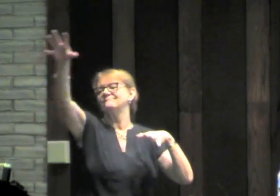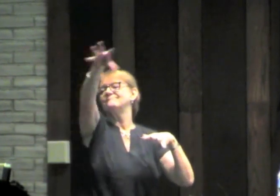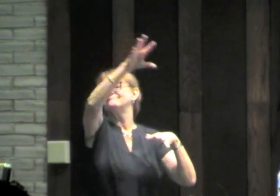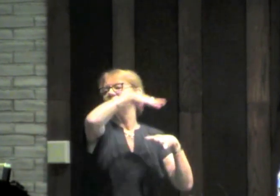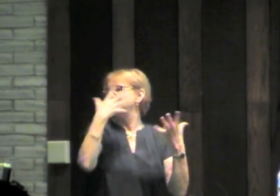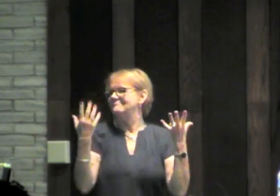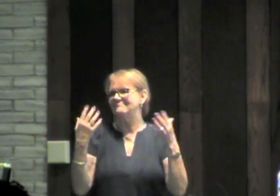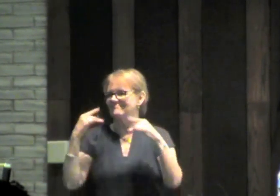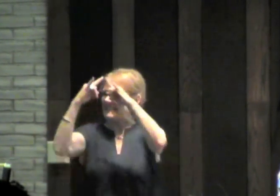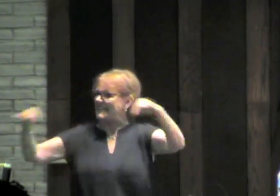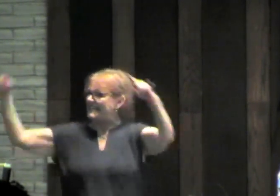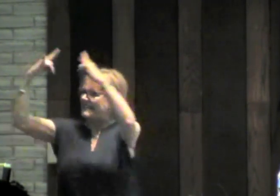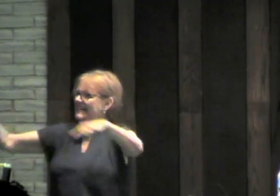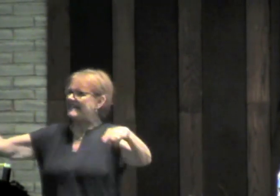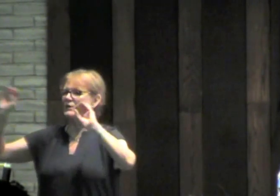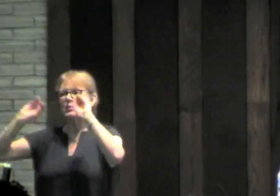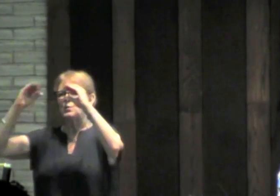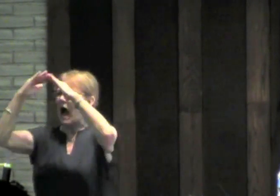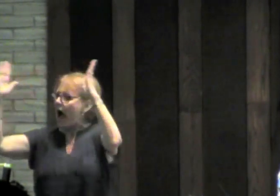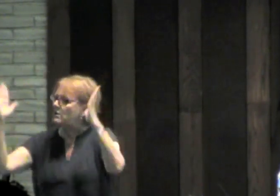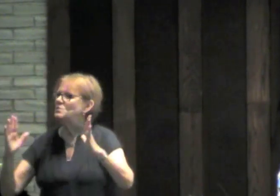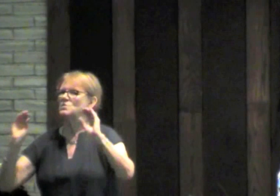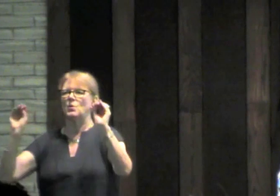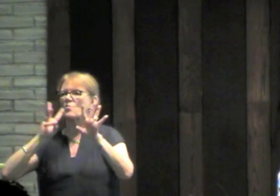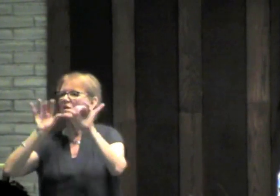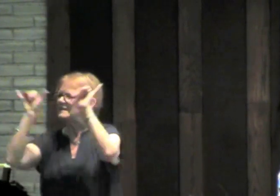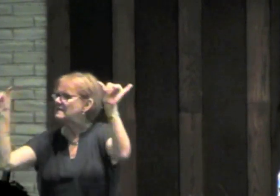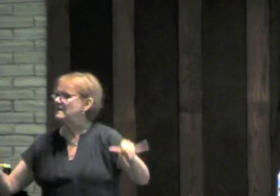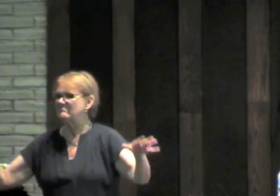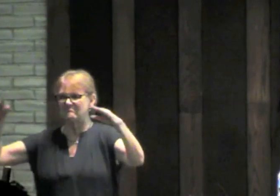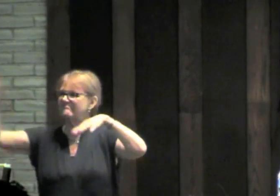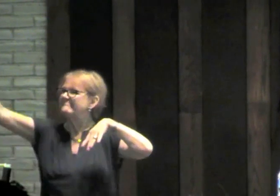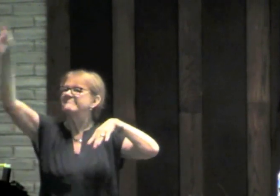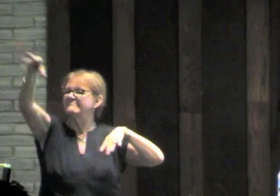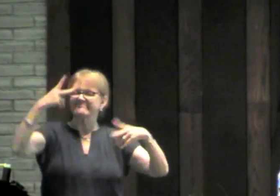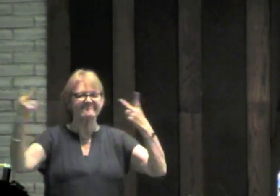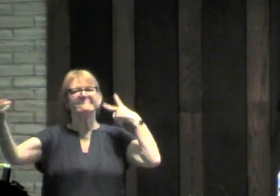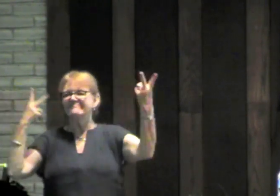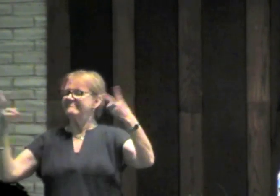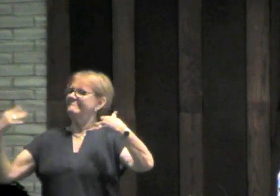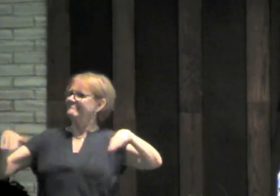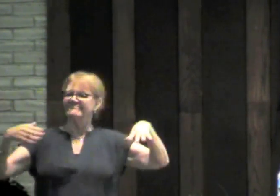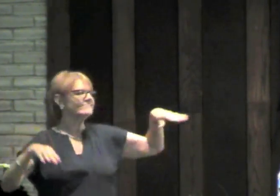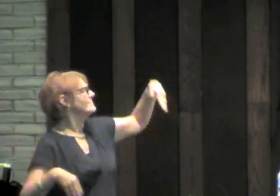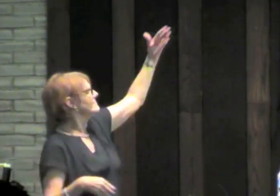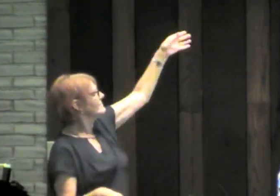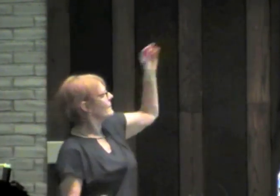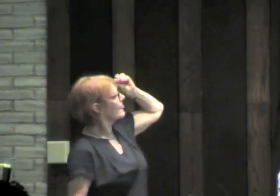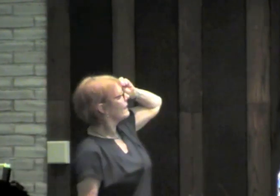There's lots of Bedouins who live around there, and they live in tents. They don't really have houses that are permanent at all. They have tents because they're